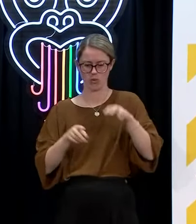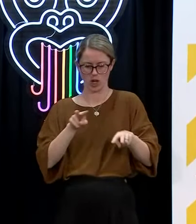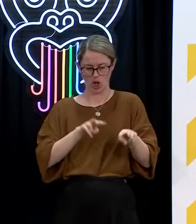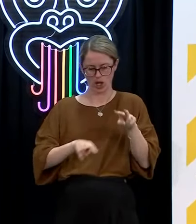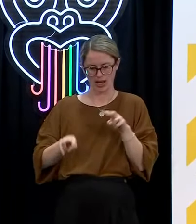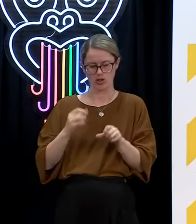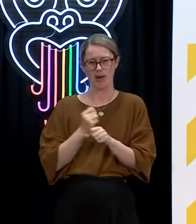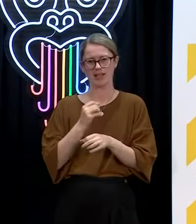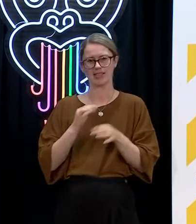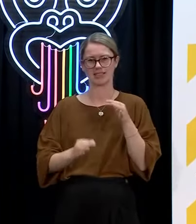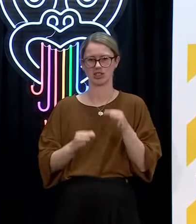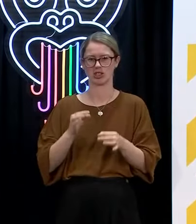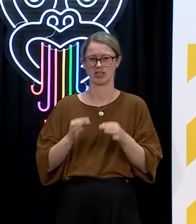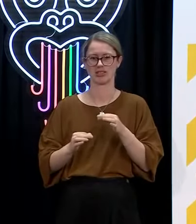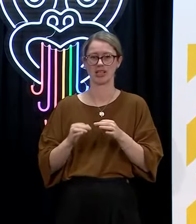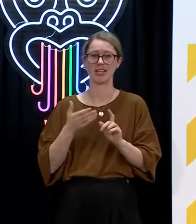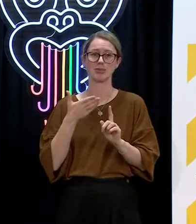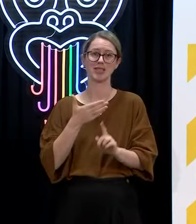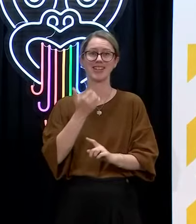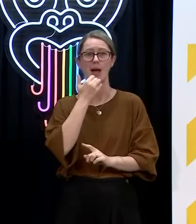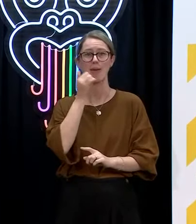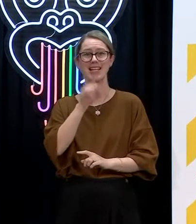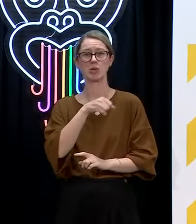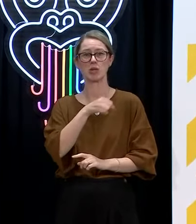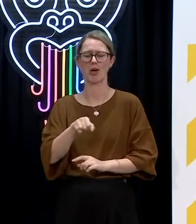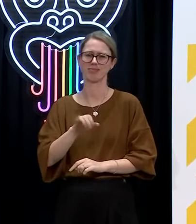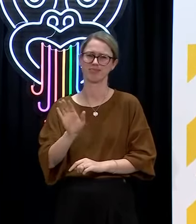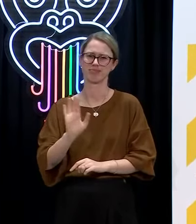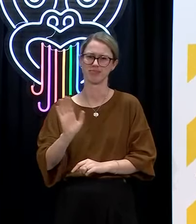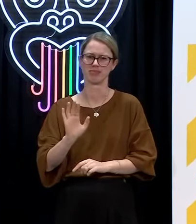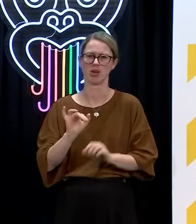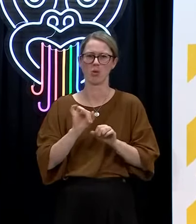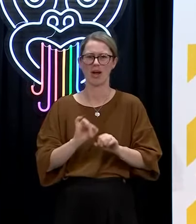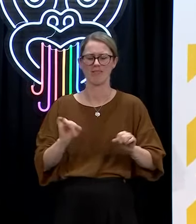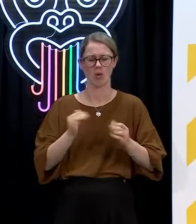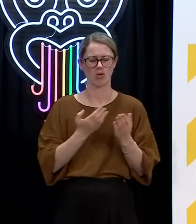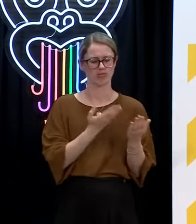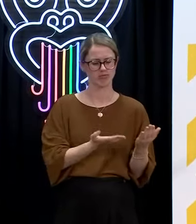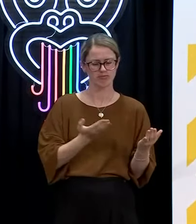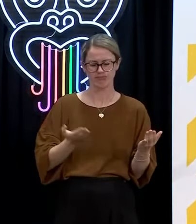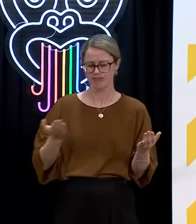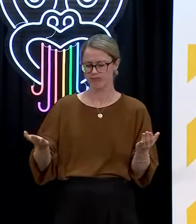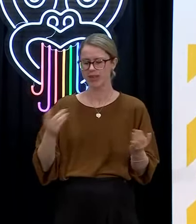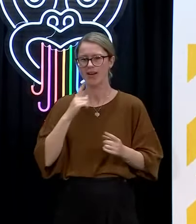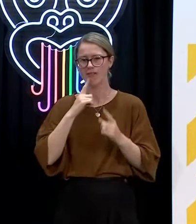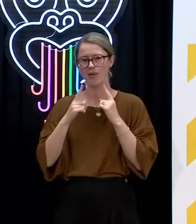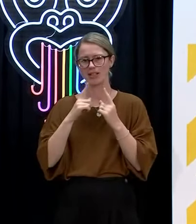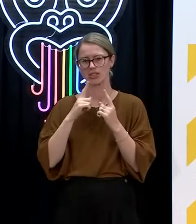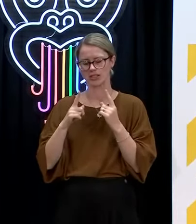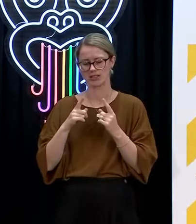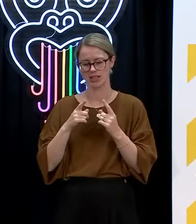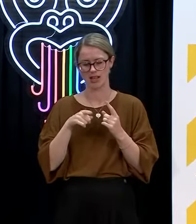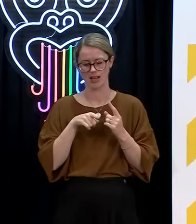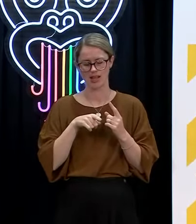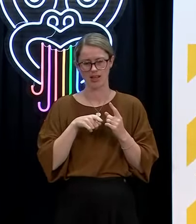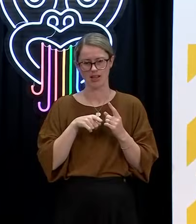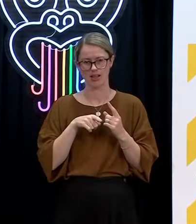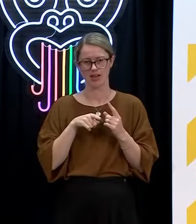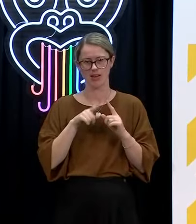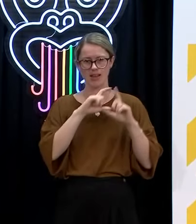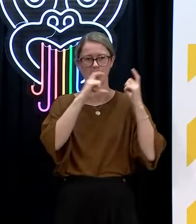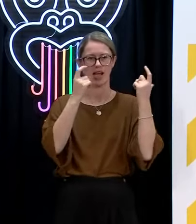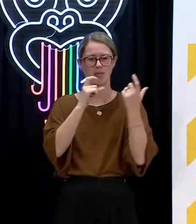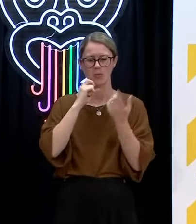look at. So there aren't hard and fast rules here. You do have to, I guess, digest quite a range of